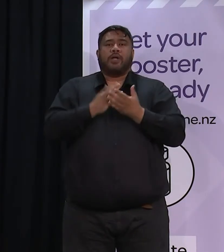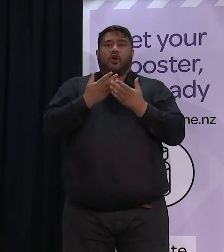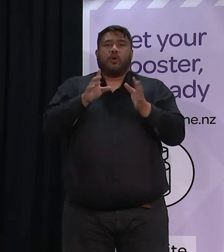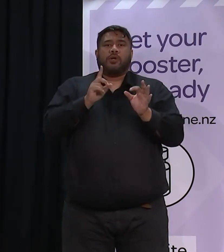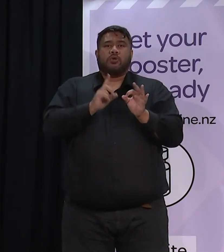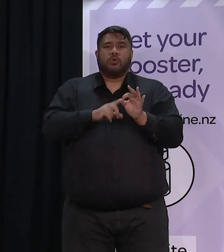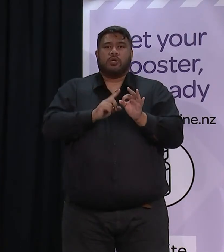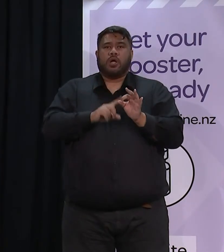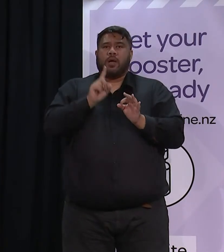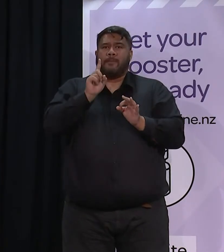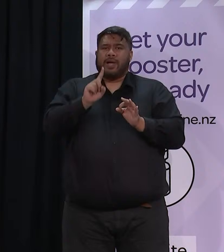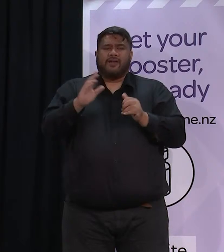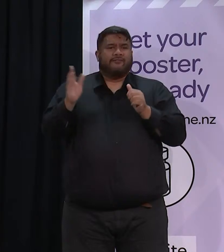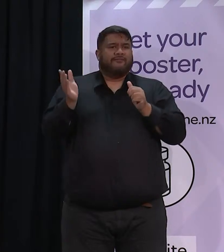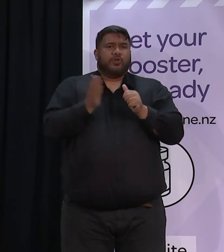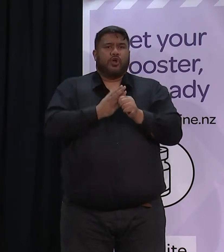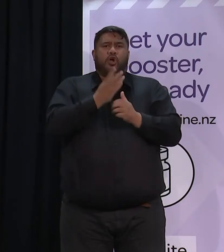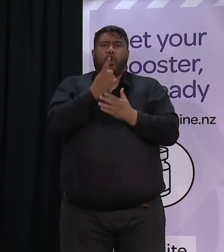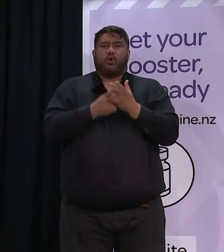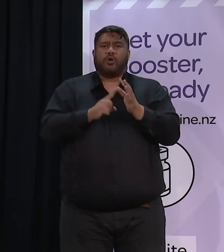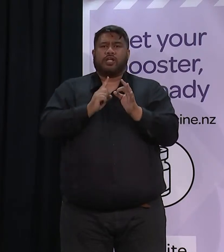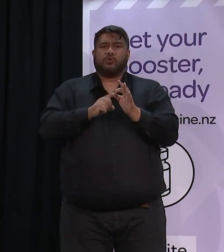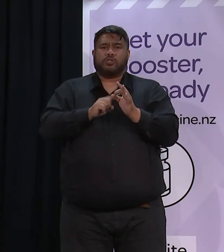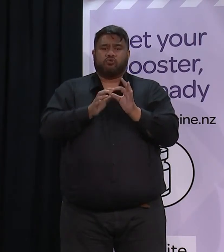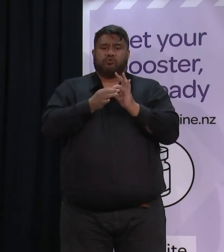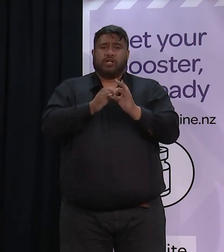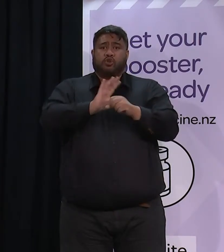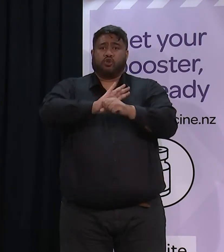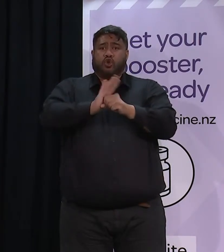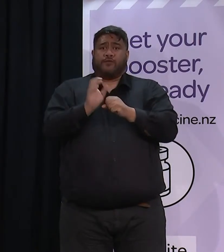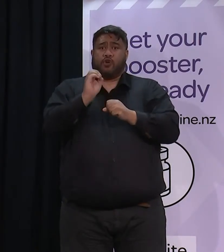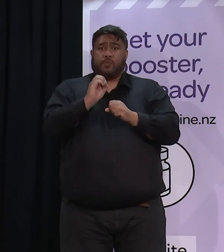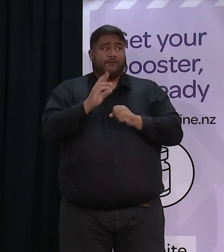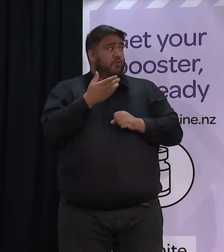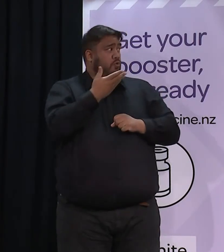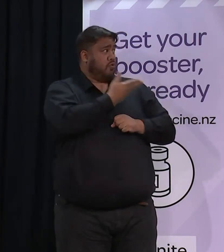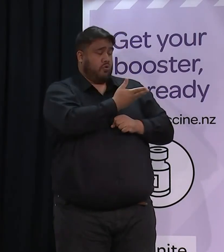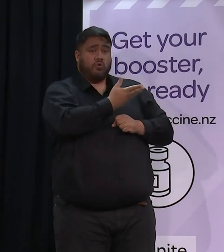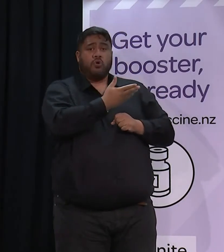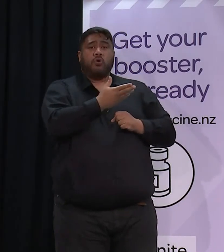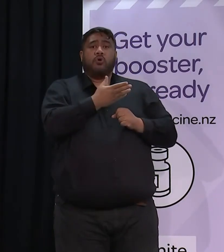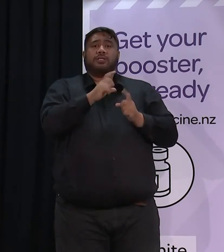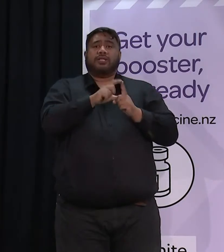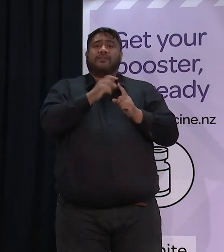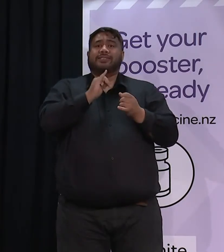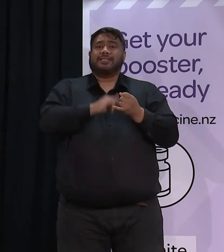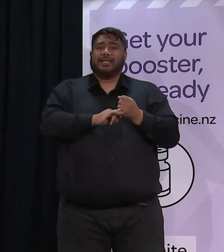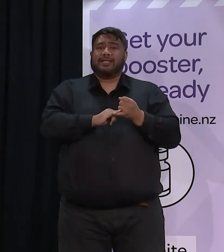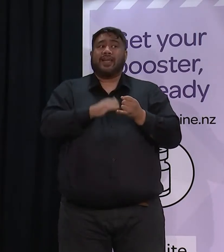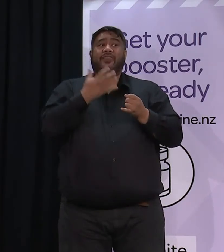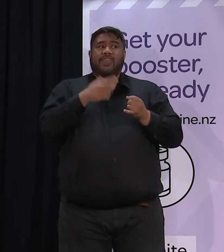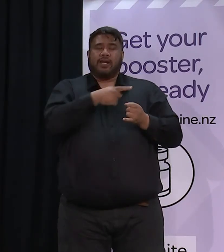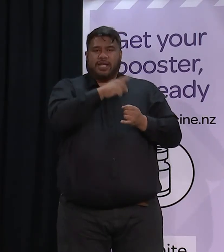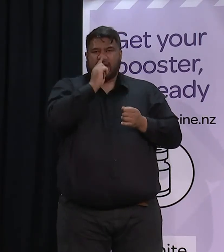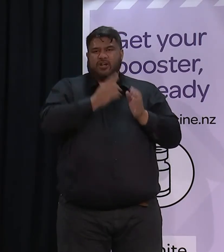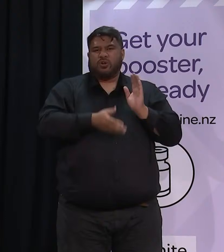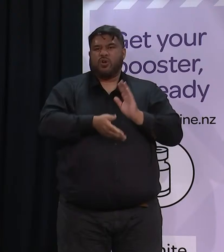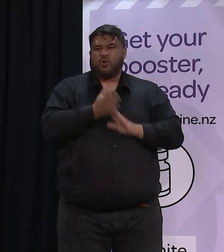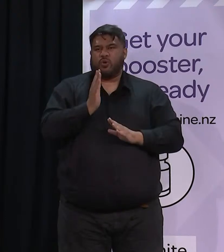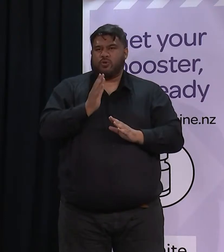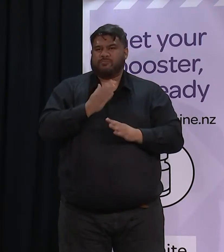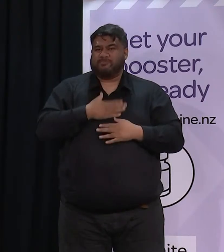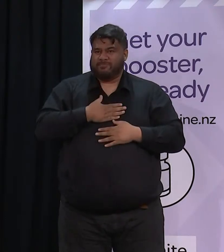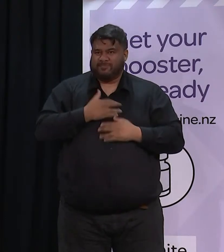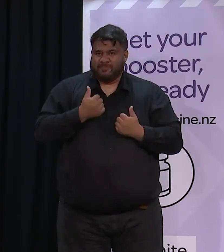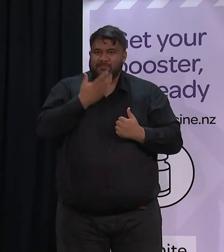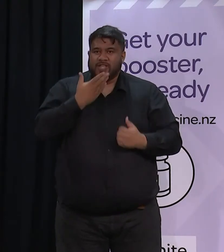I will just take up front COVID-related questions, and then for other items we'll take them after so that we can release Professor